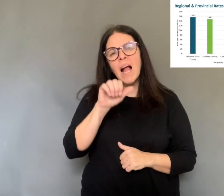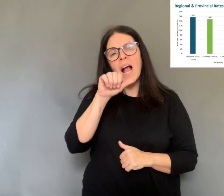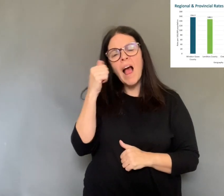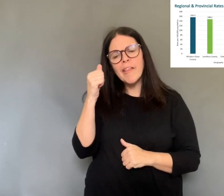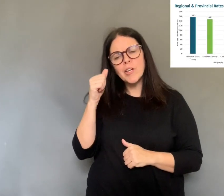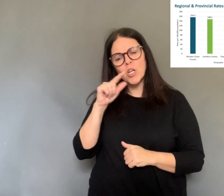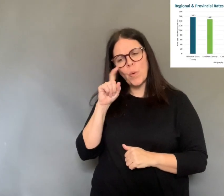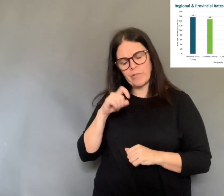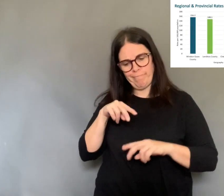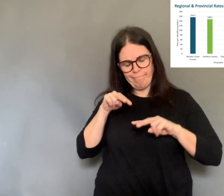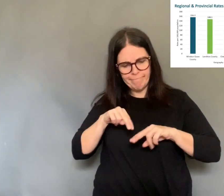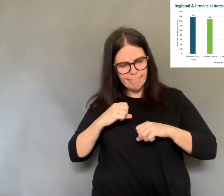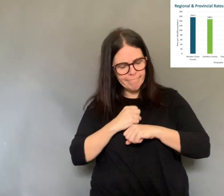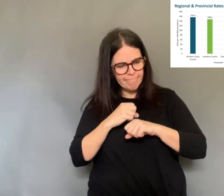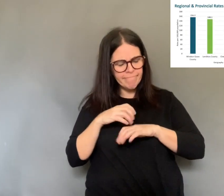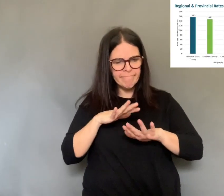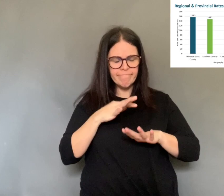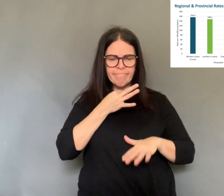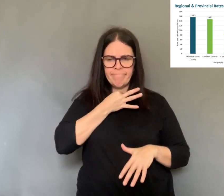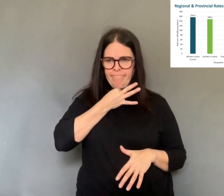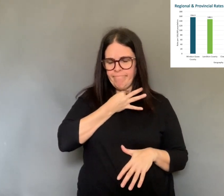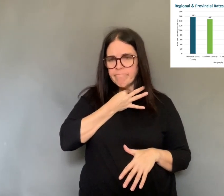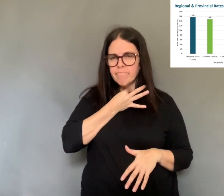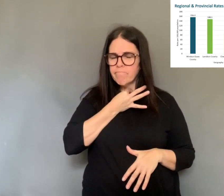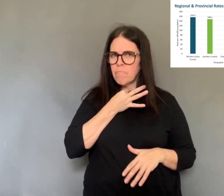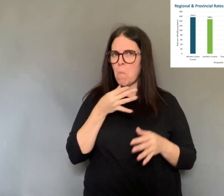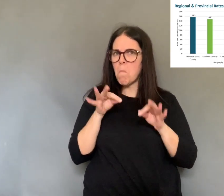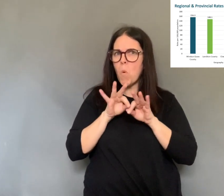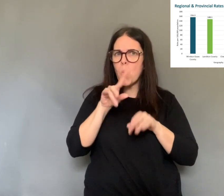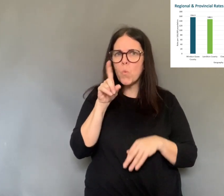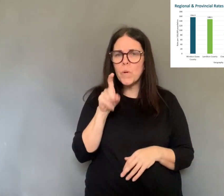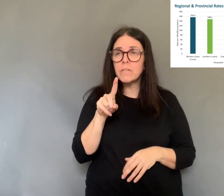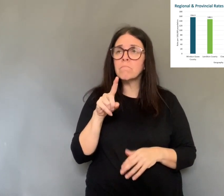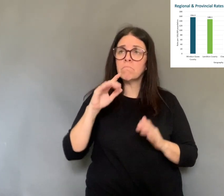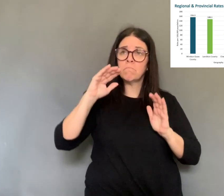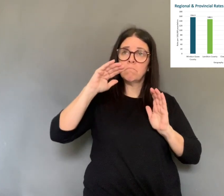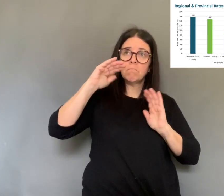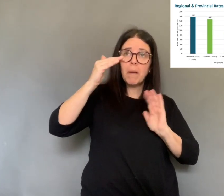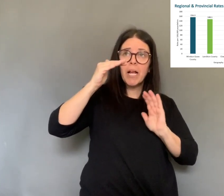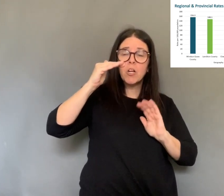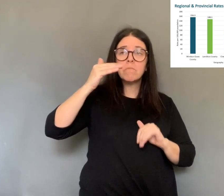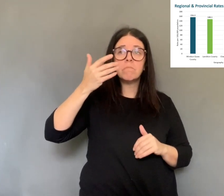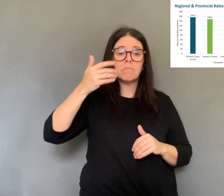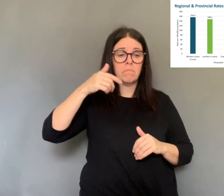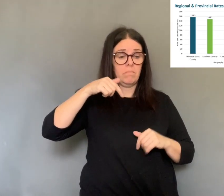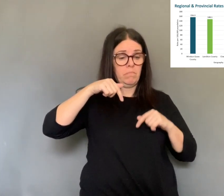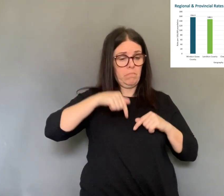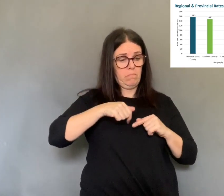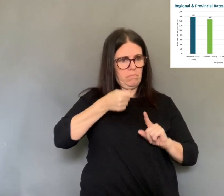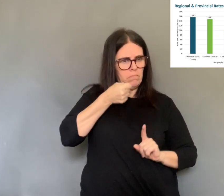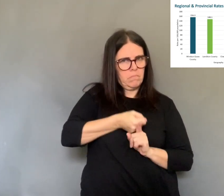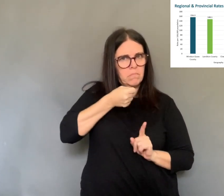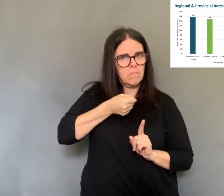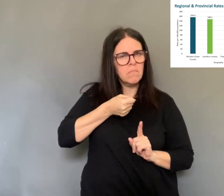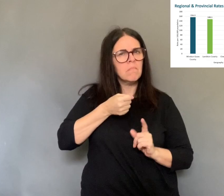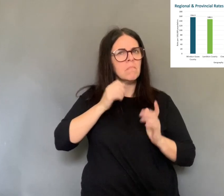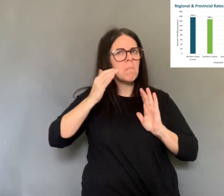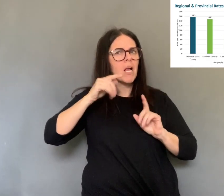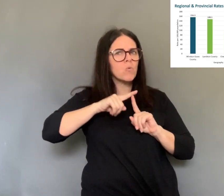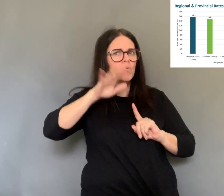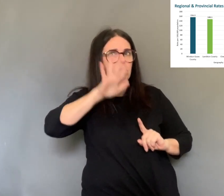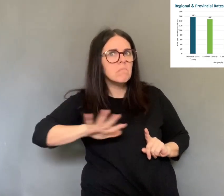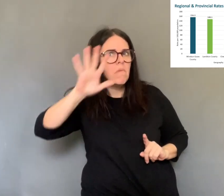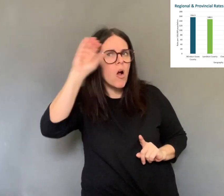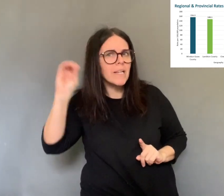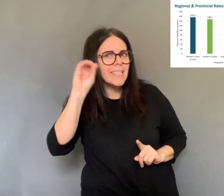The next logical question that comes to our mind is, Harvey, how are we comparing with the other regions or overall with the province? We